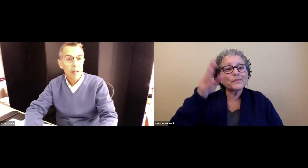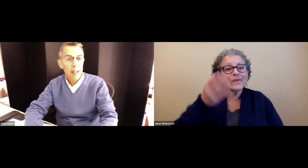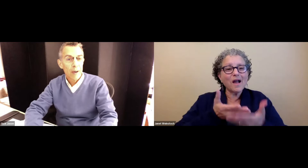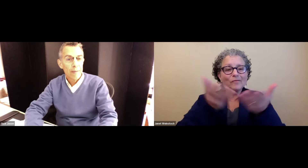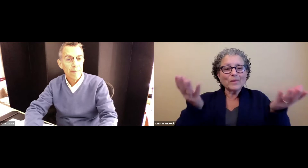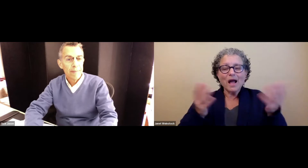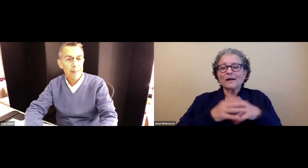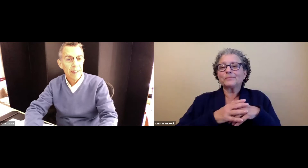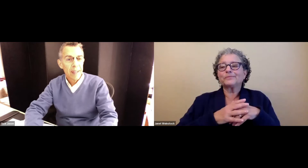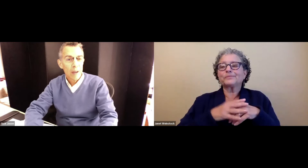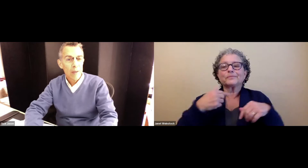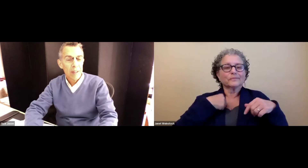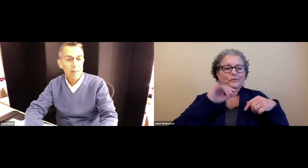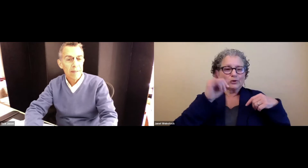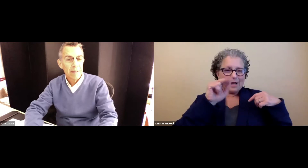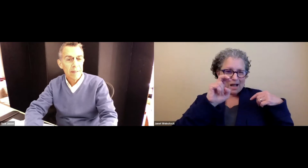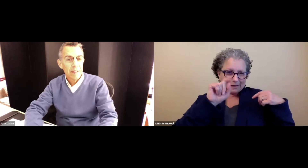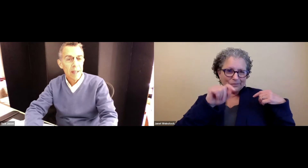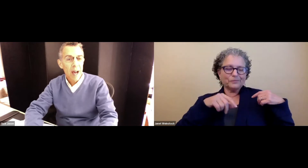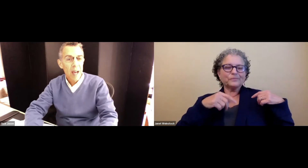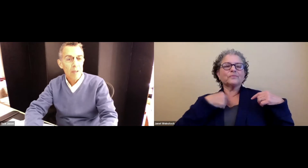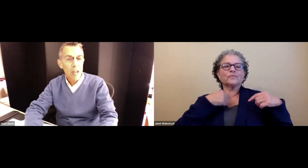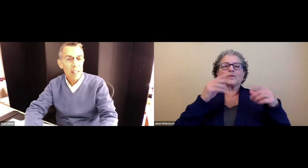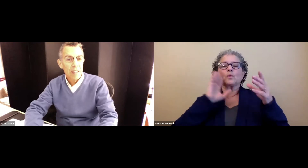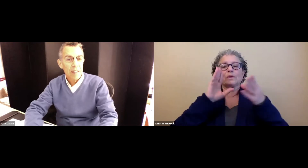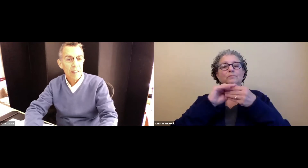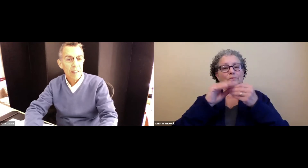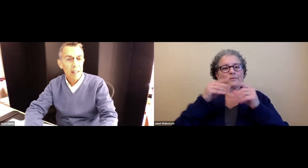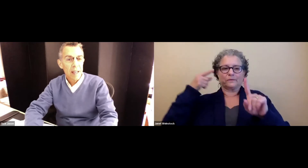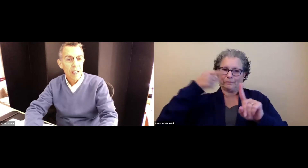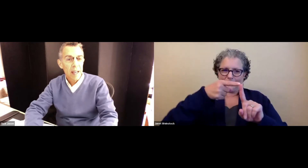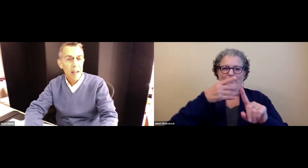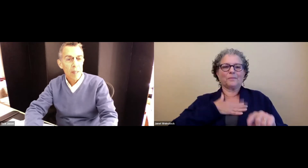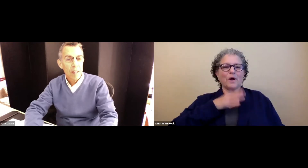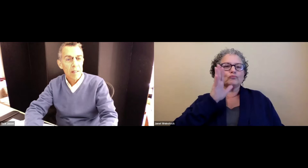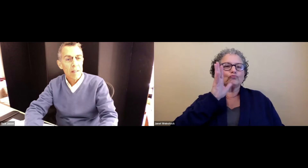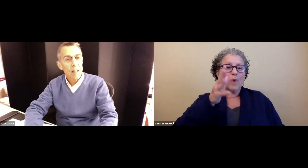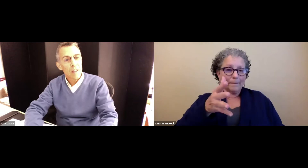Hello. Hello, everyone. I'm Janet, and I'll be telling the story of